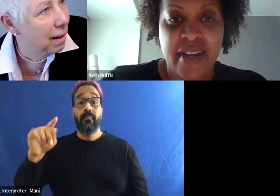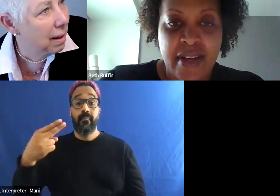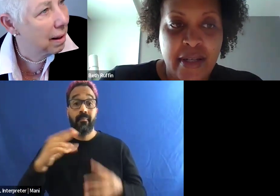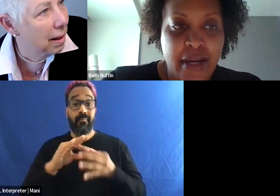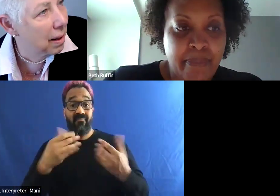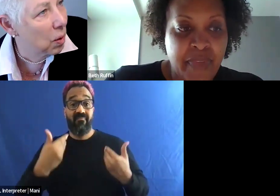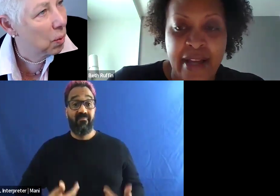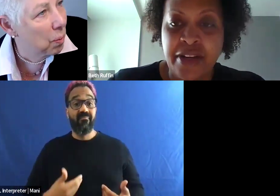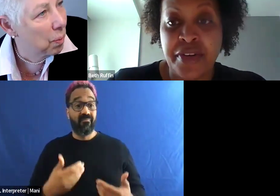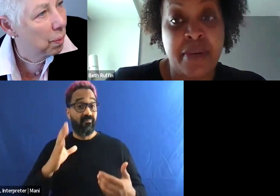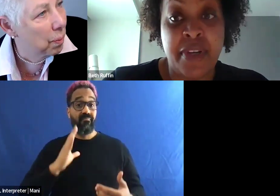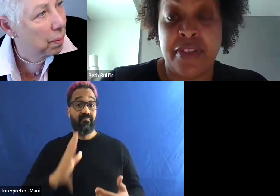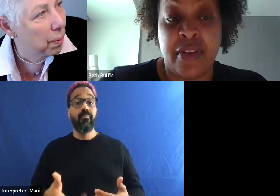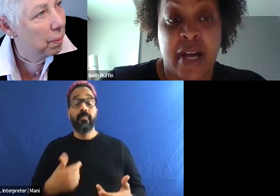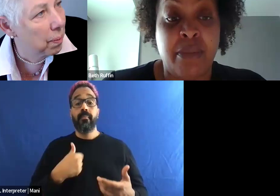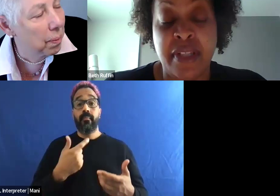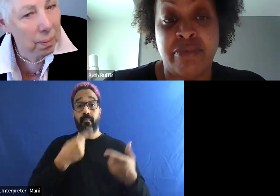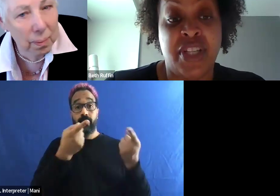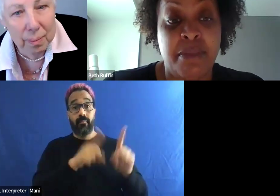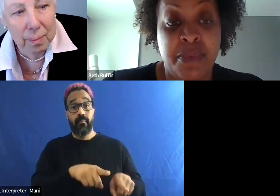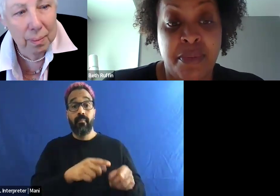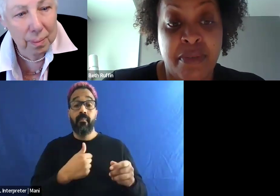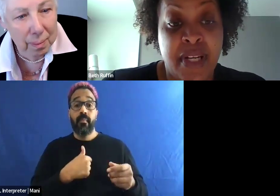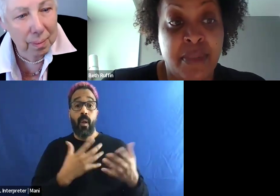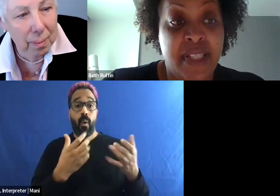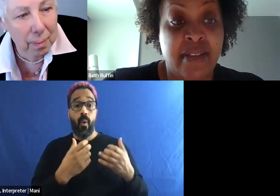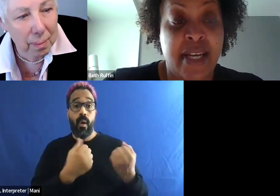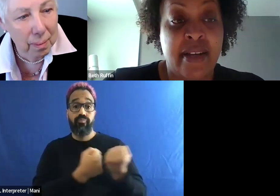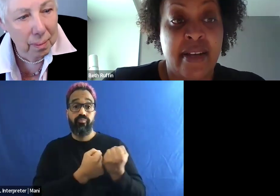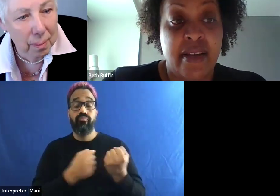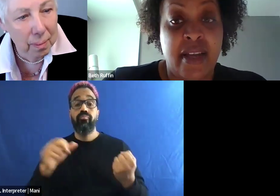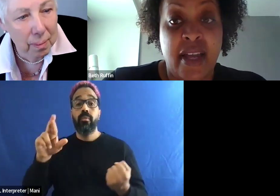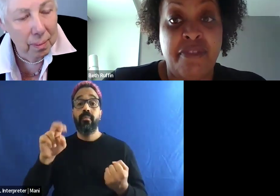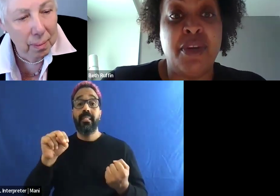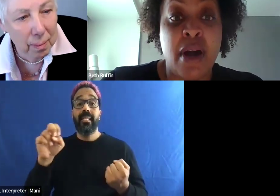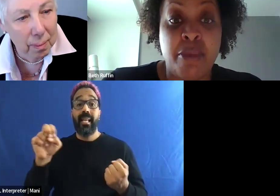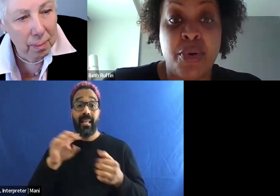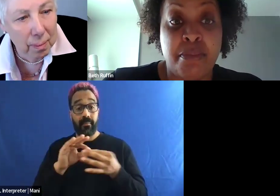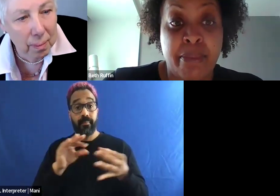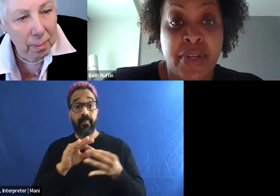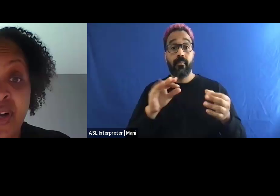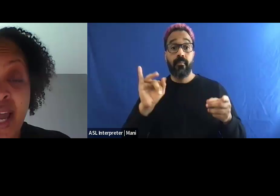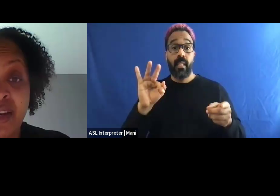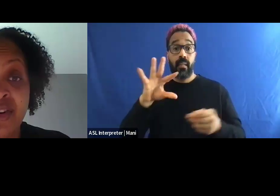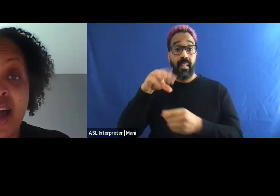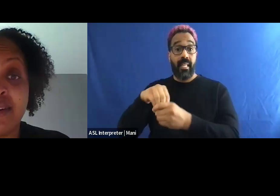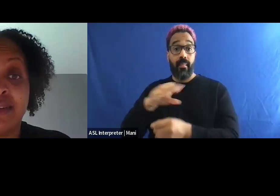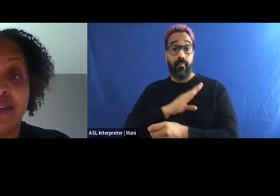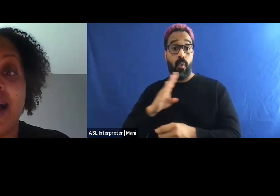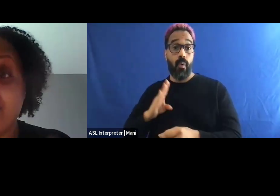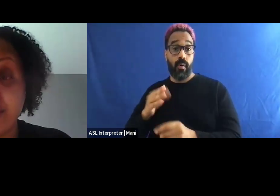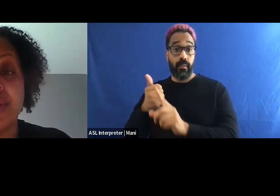Beth. I agree with, I want to chime in with what Renee was saying, that if you are a board member and you're